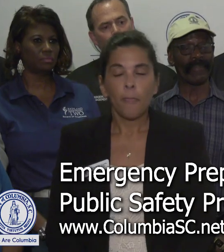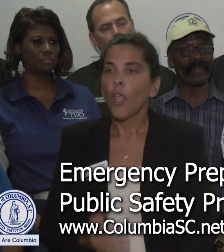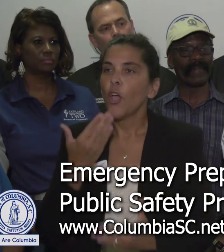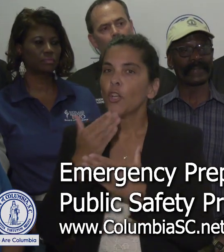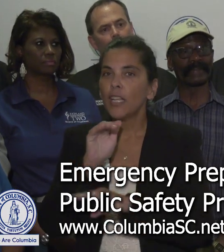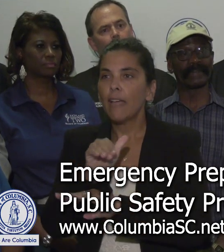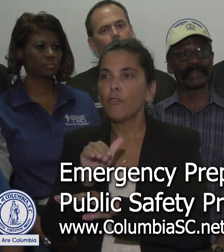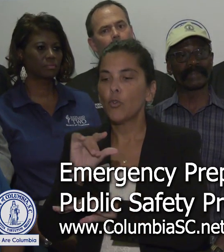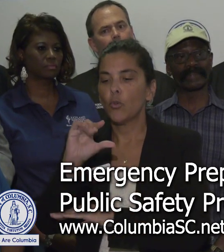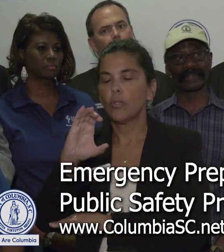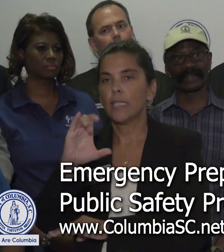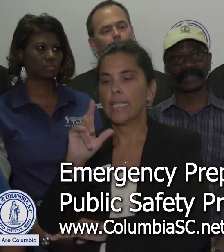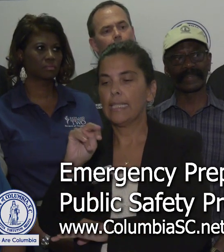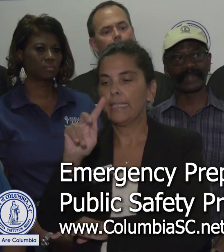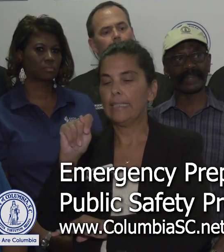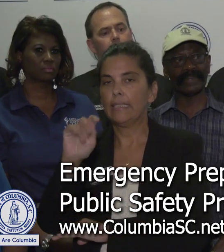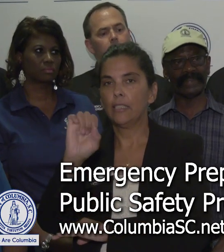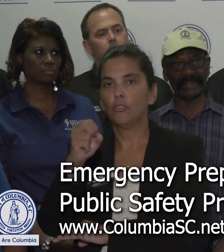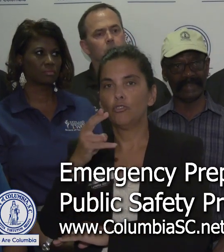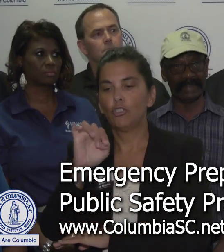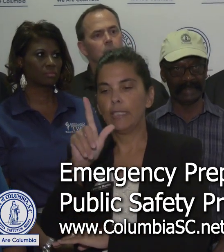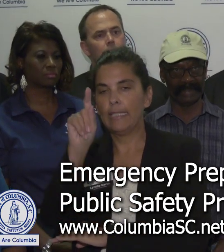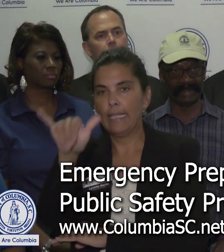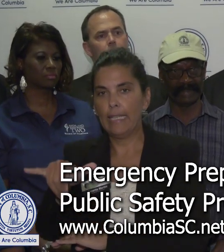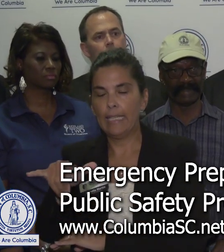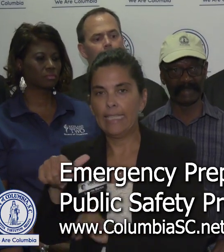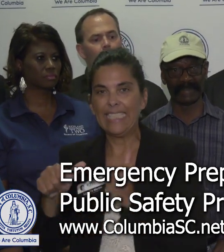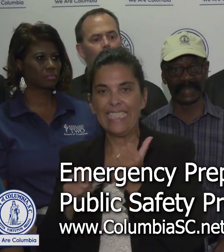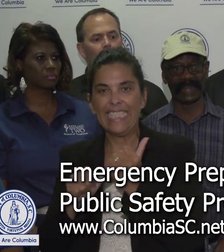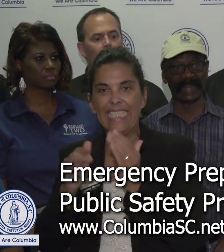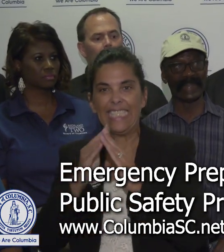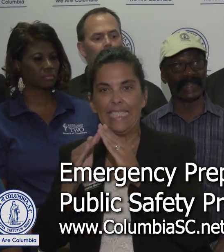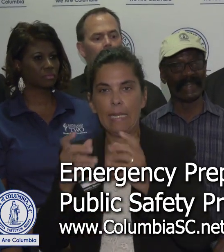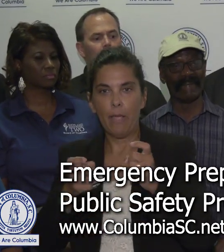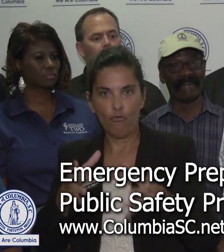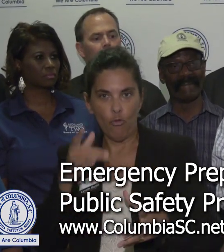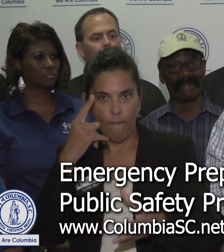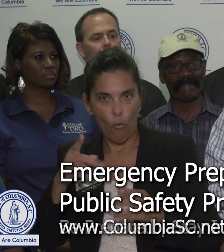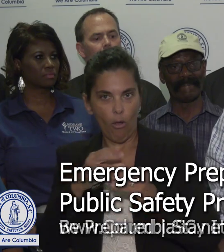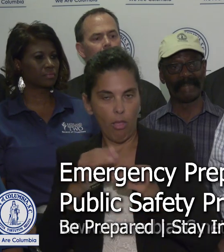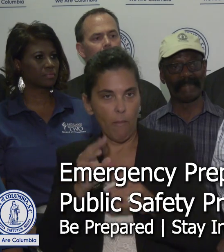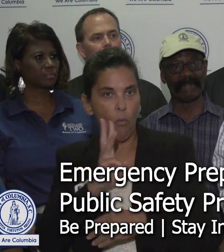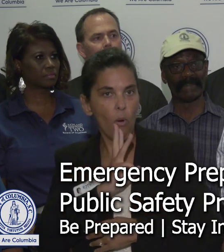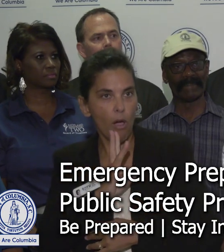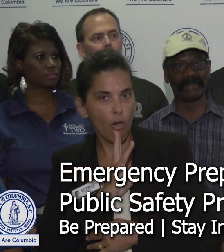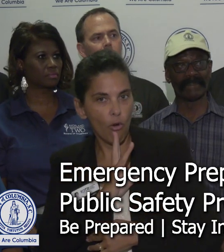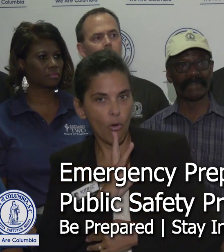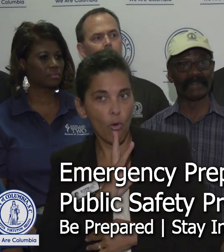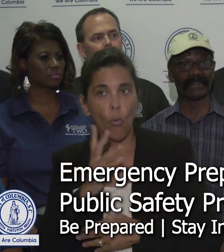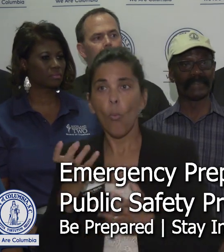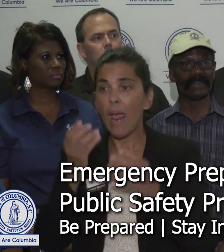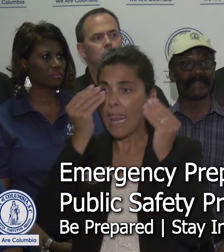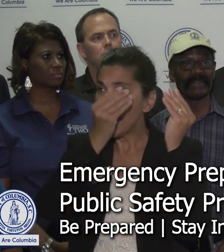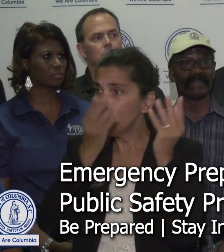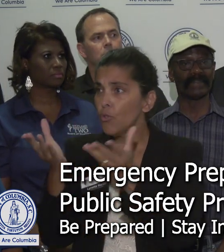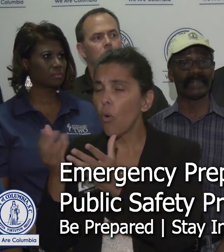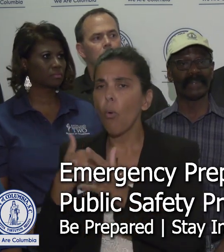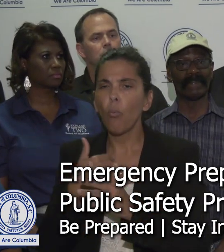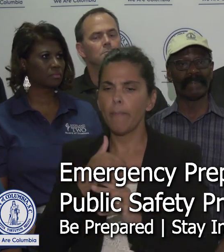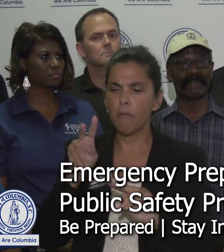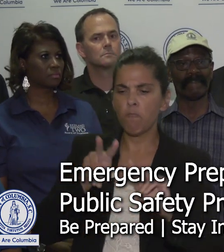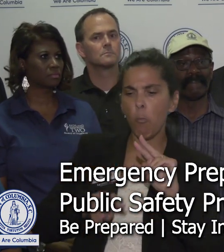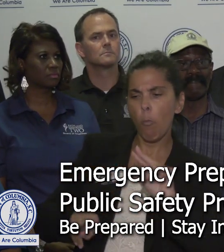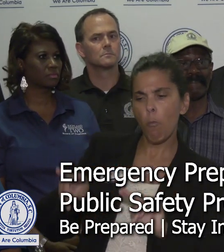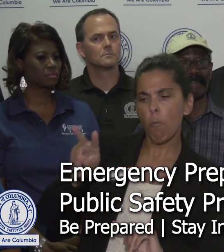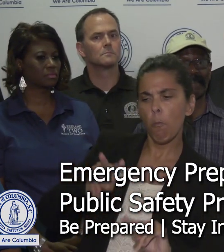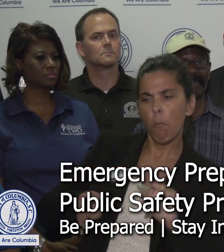Good afternoon. I'm Clint Sheely, Assistant City Manager for Columbia Water. I want to let our citizens and customers know that we've been monitoring